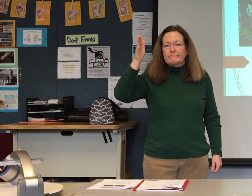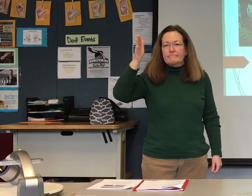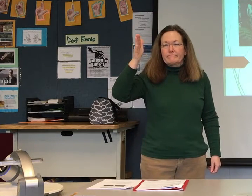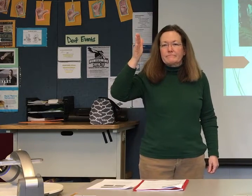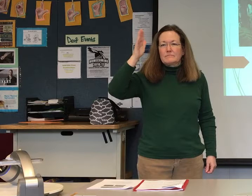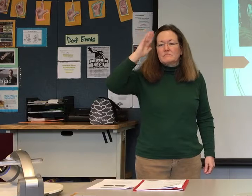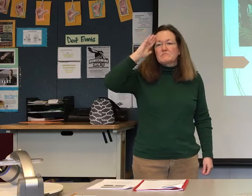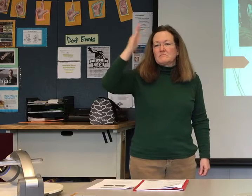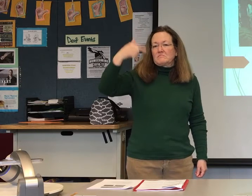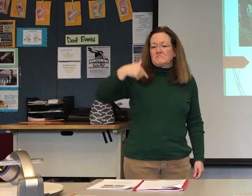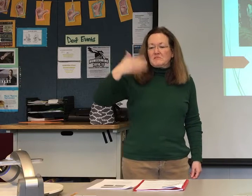Lisa Nickum.